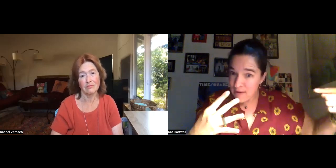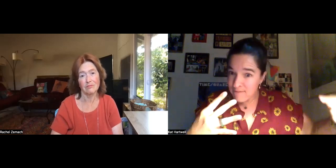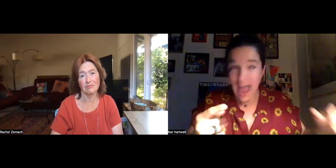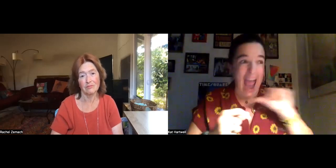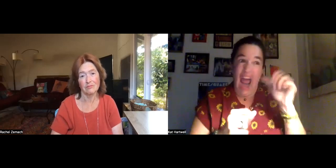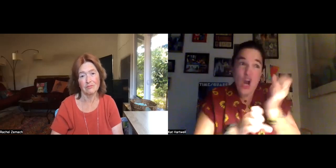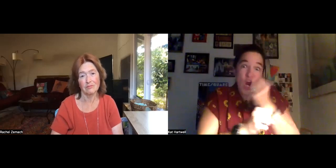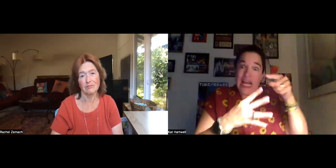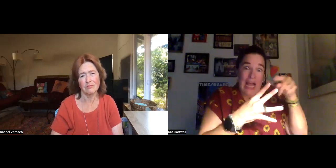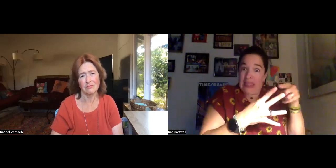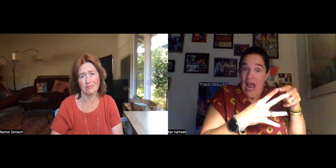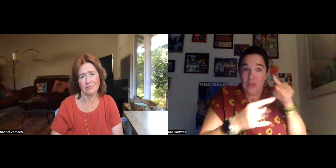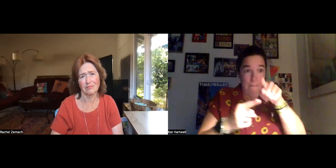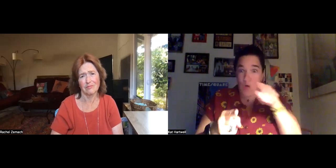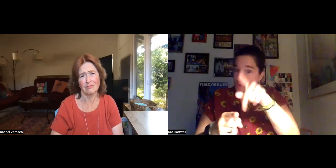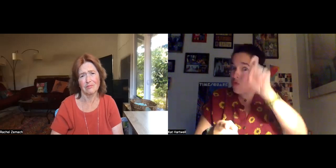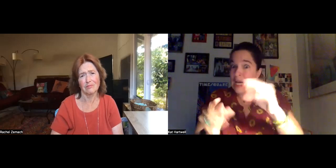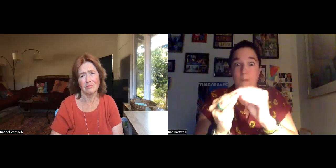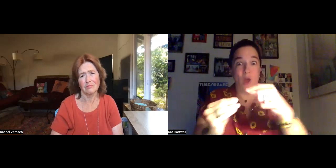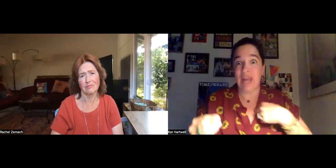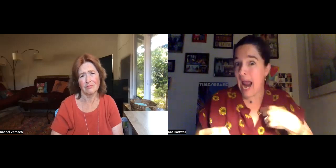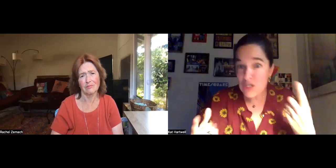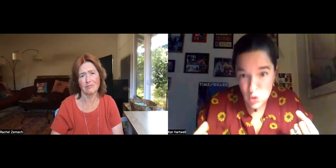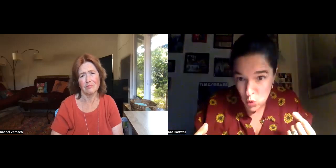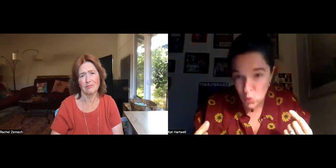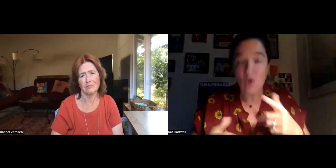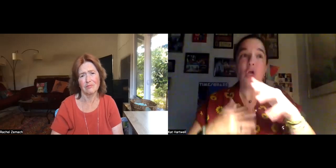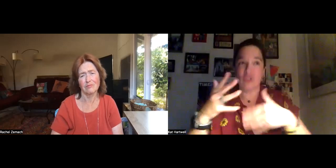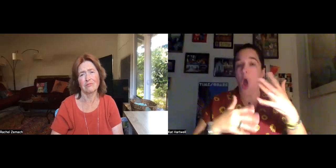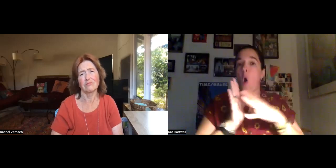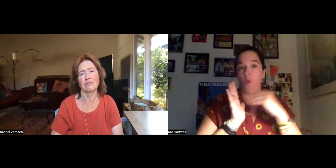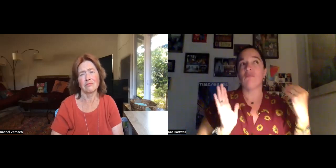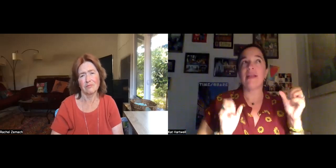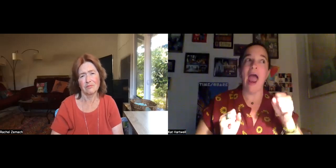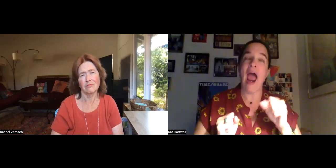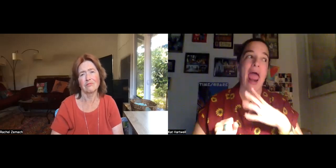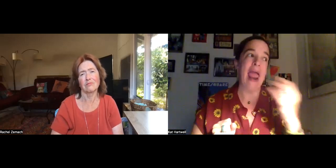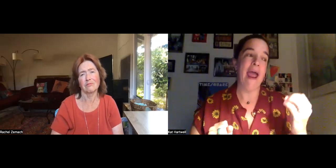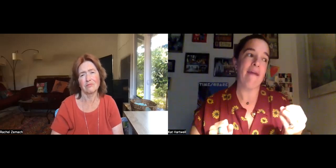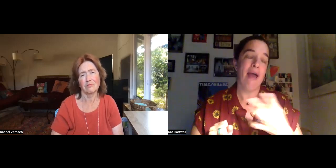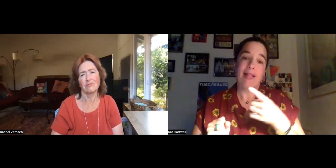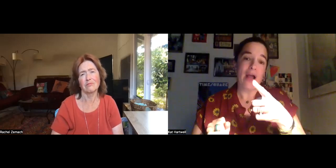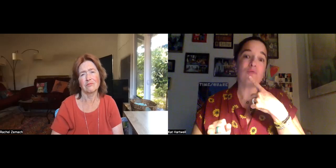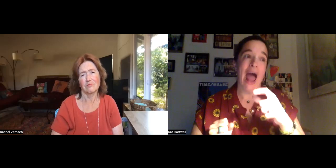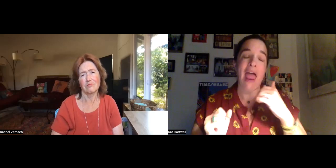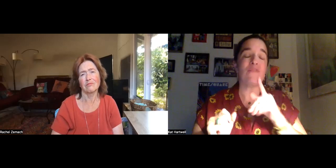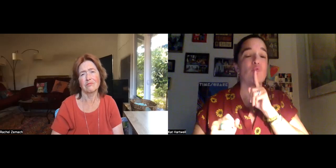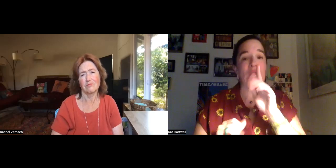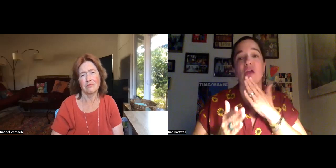supervisor. I couldn't get there. But you need it more than I do. So, yeah, and like with that, I have a really